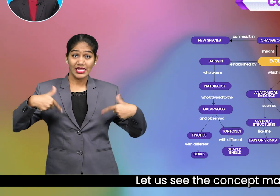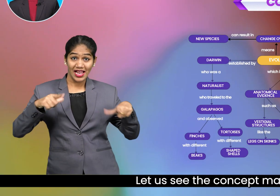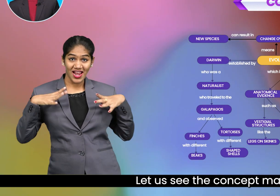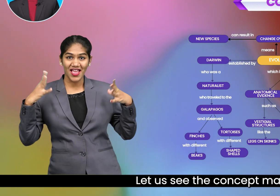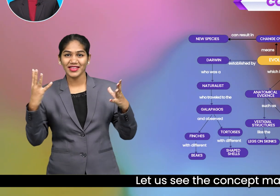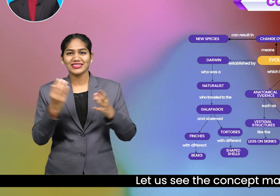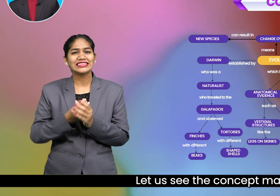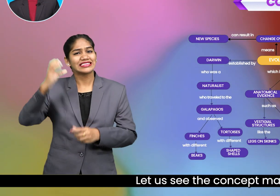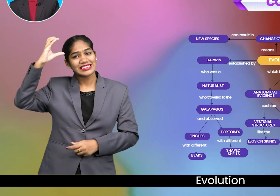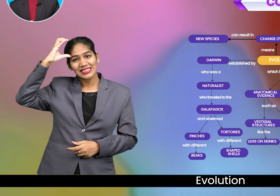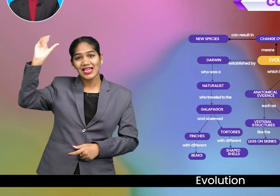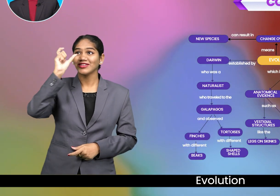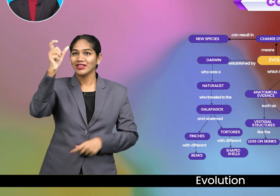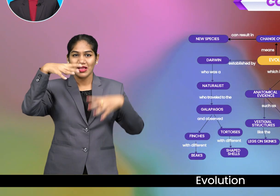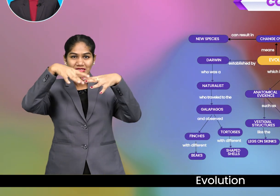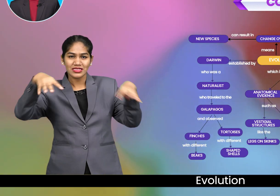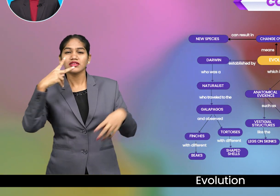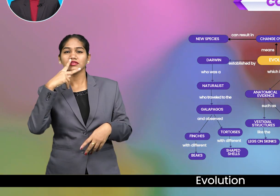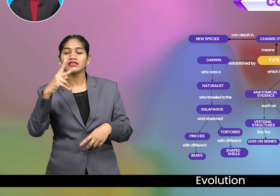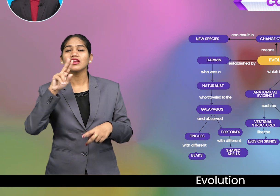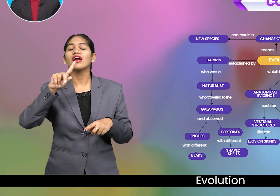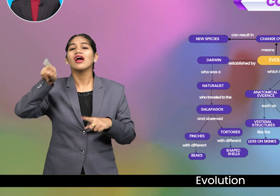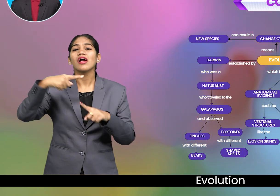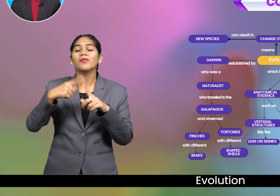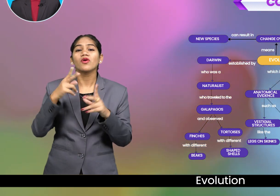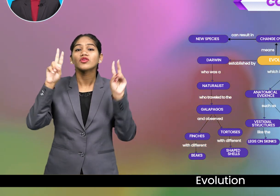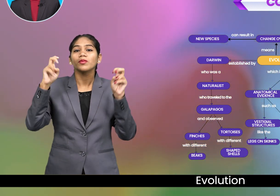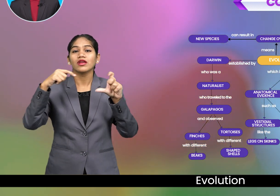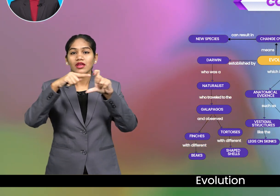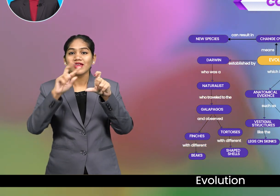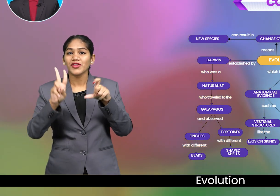Let us see the concept map on evolution.